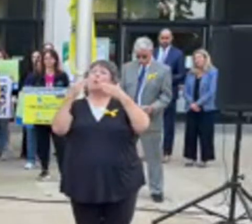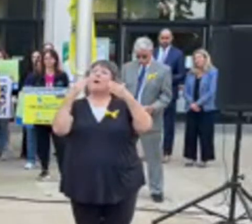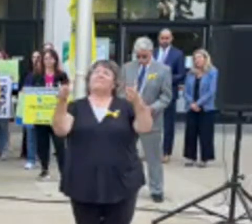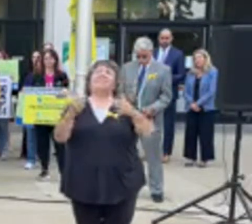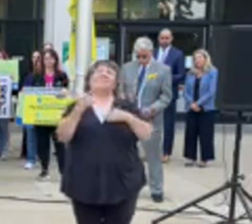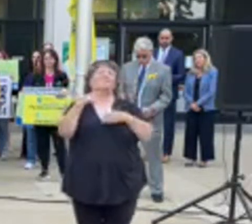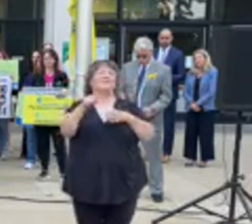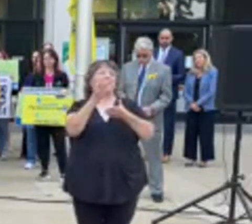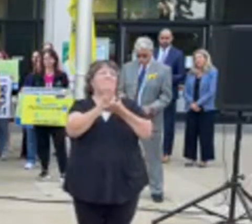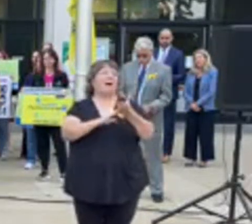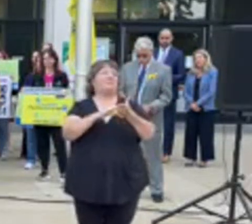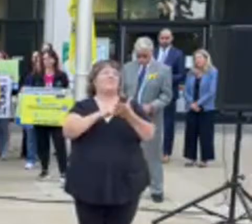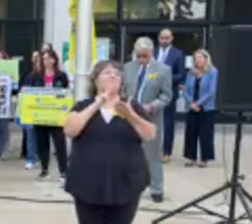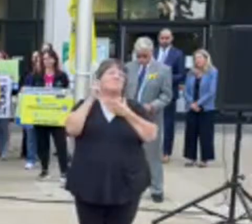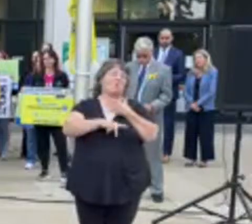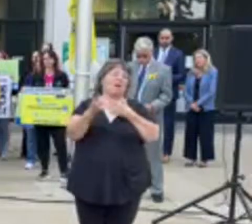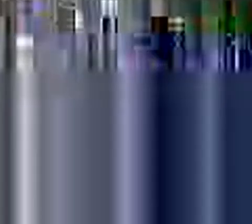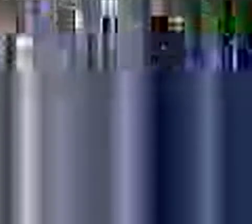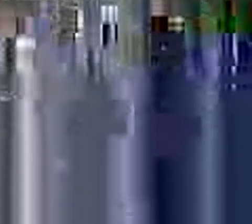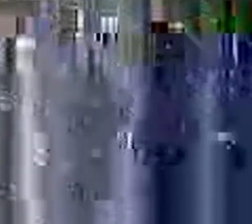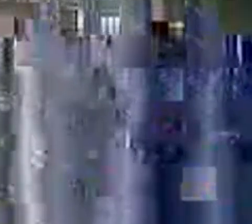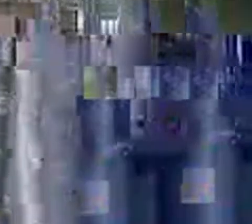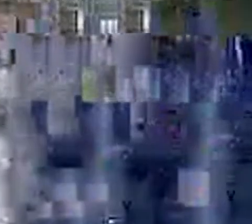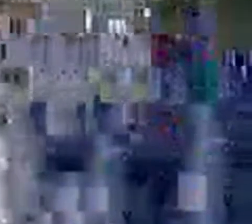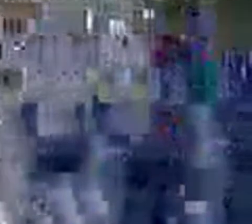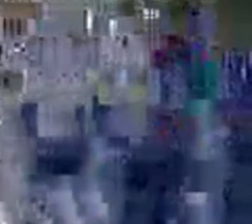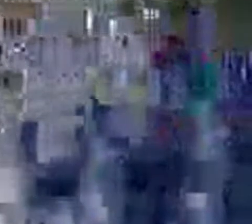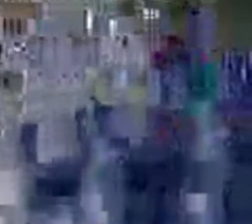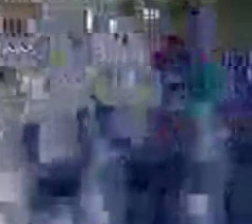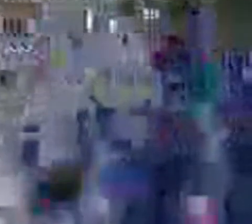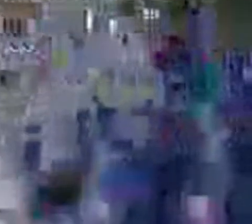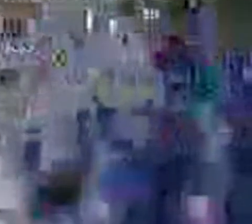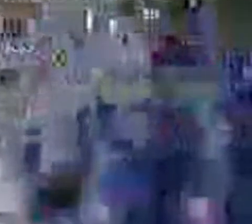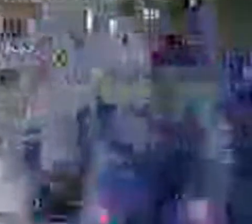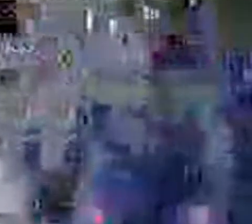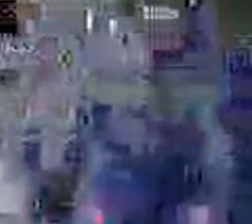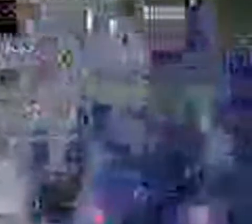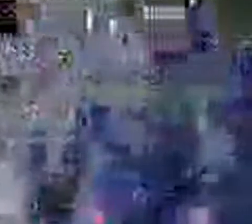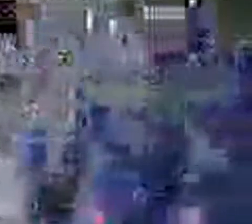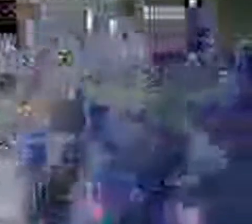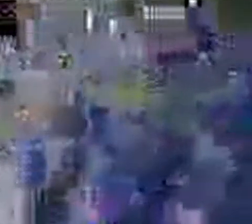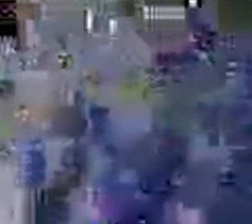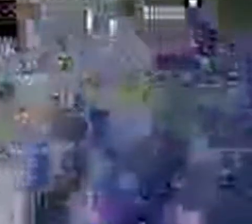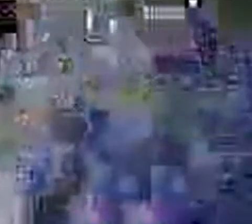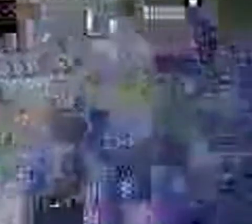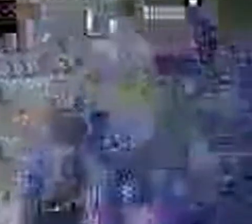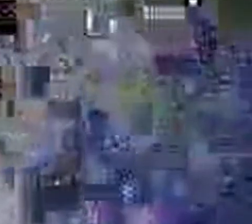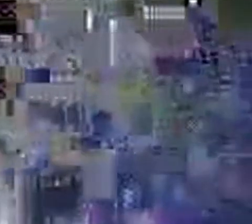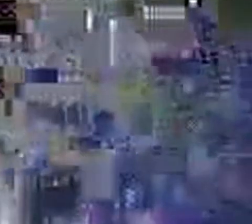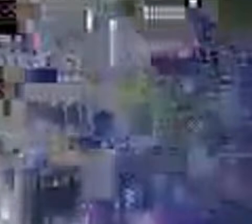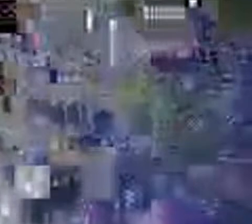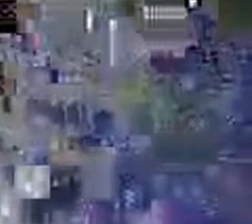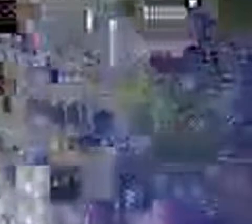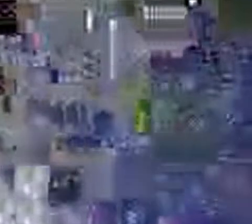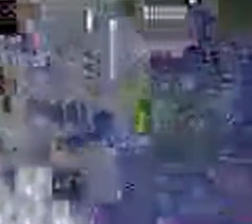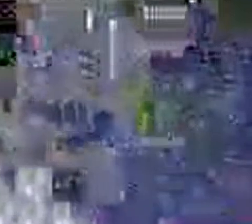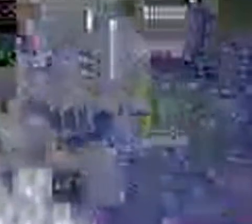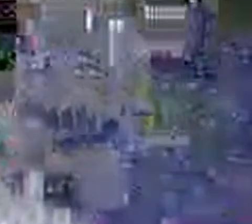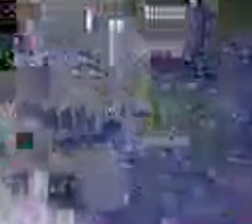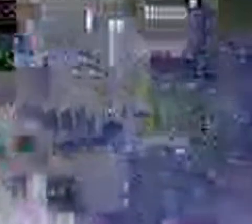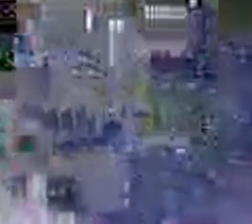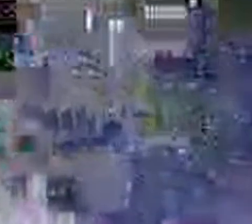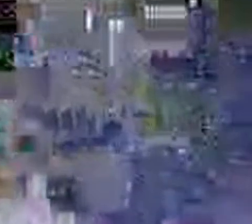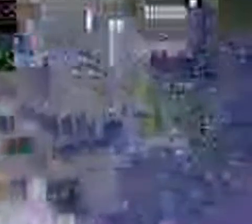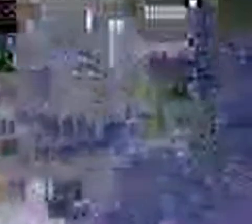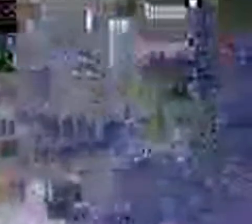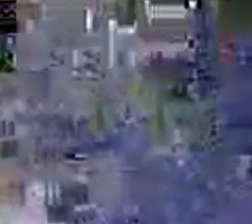to be a part of the program over at Erie One OCs that gives us the time and facilities and guidance to work on these kinds of